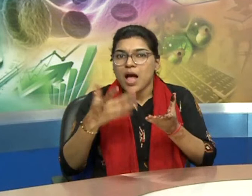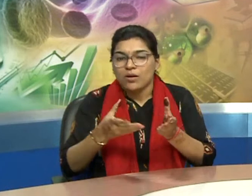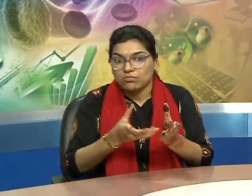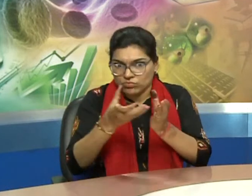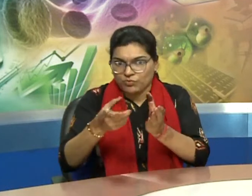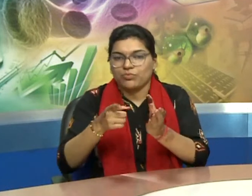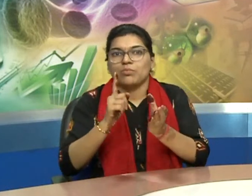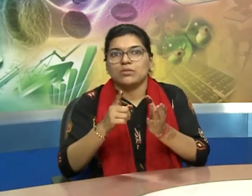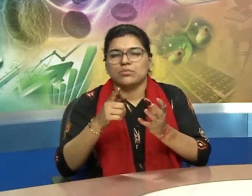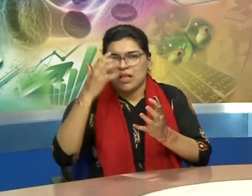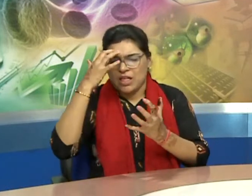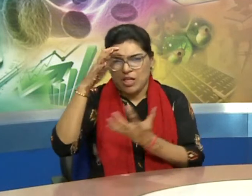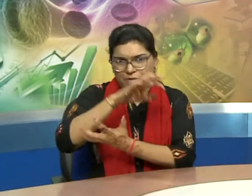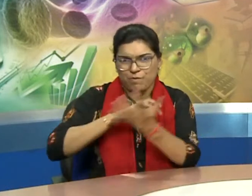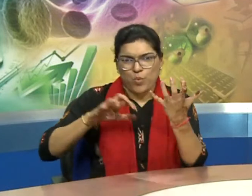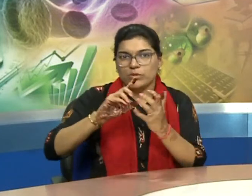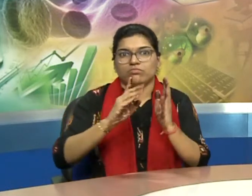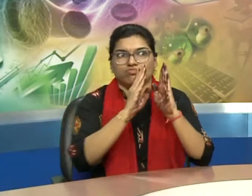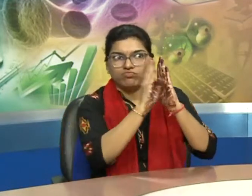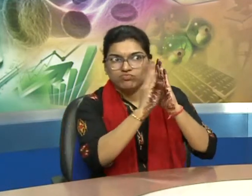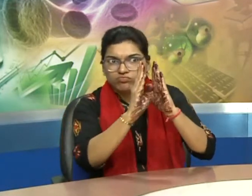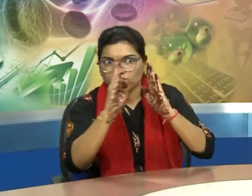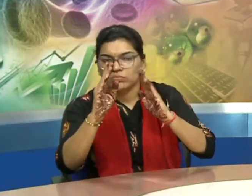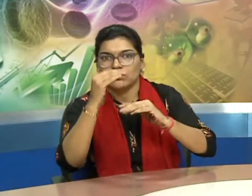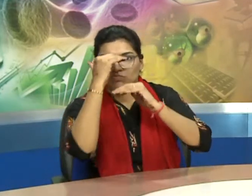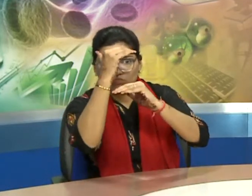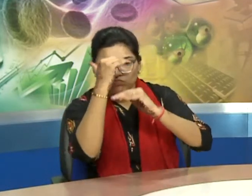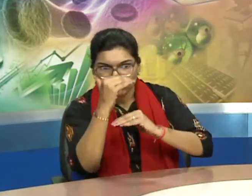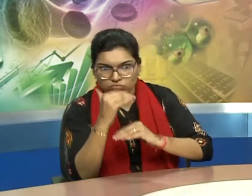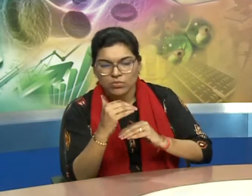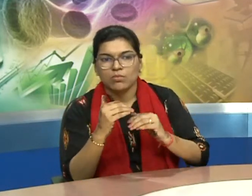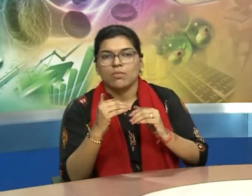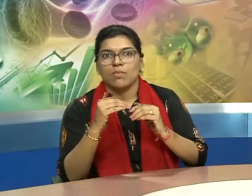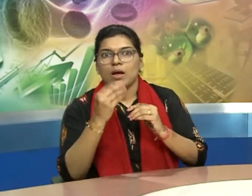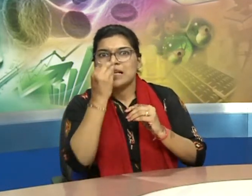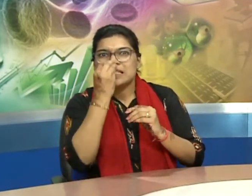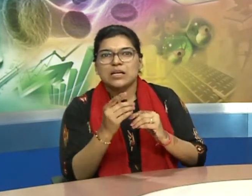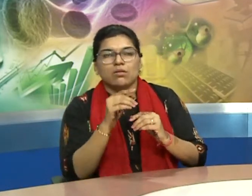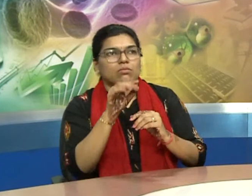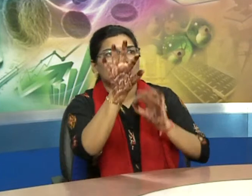exhaustive literature search to compile comprehensive lists.